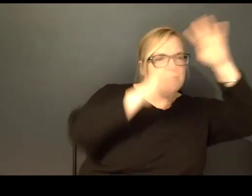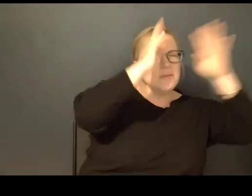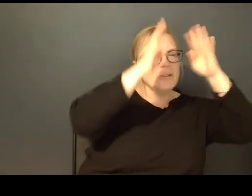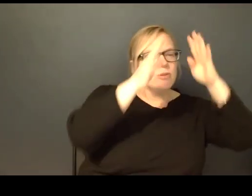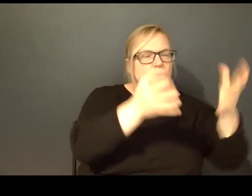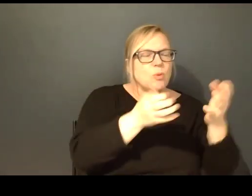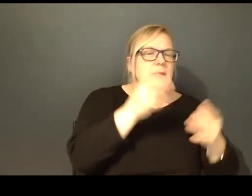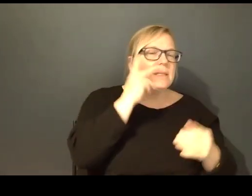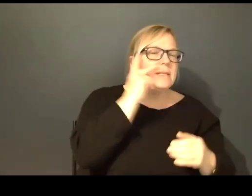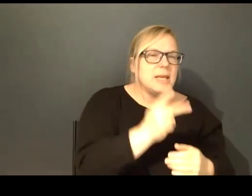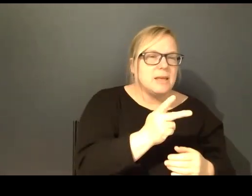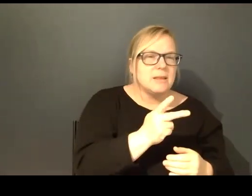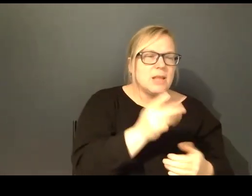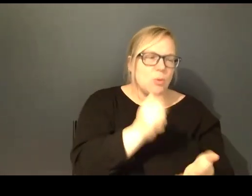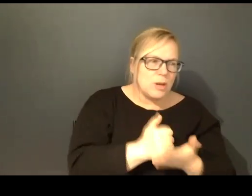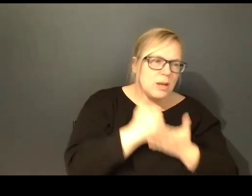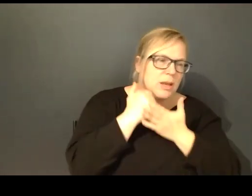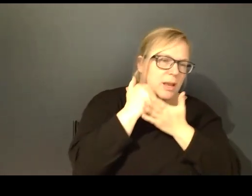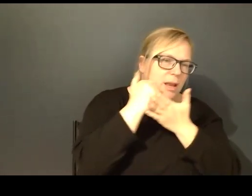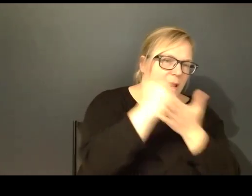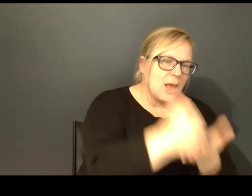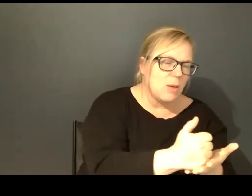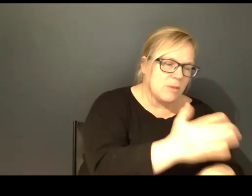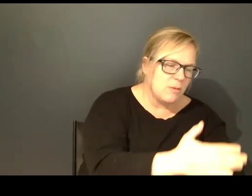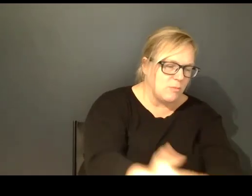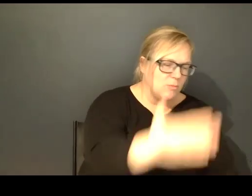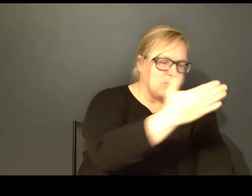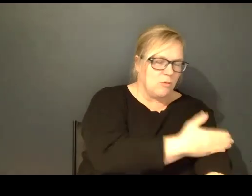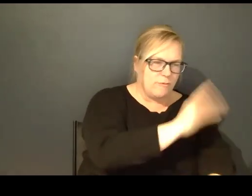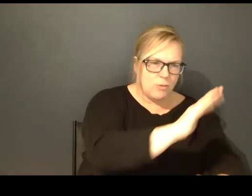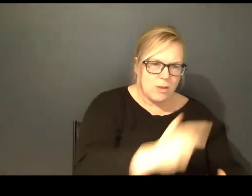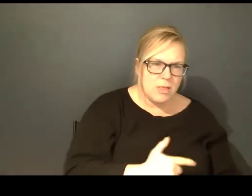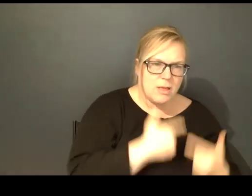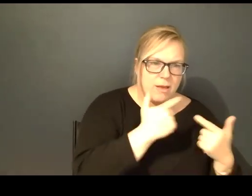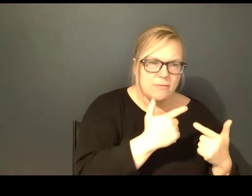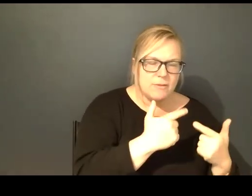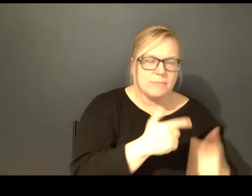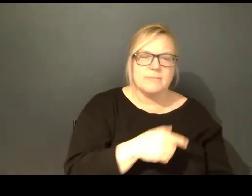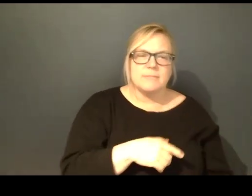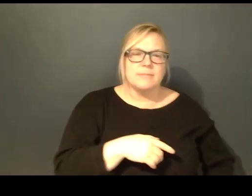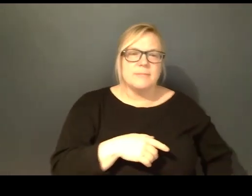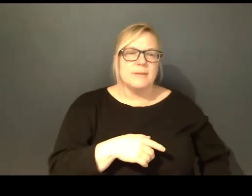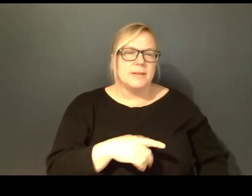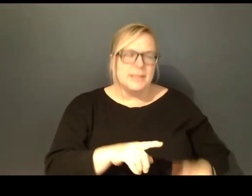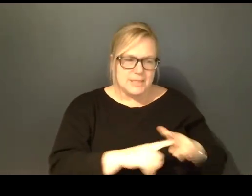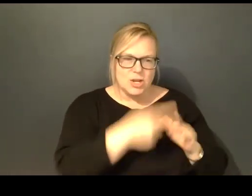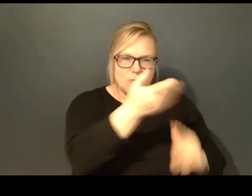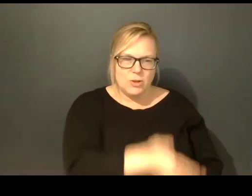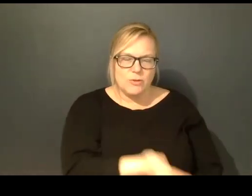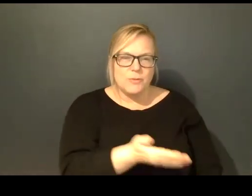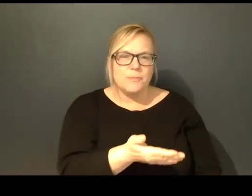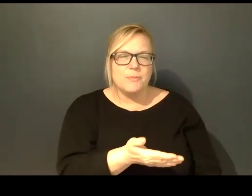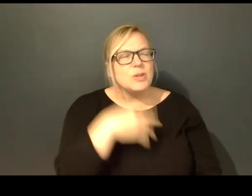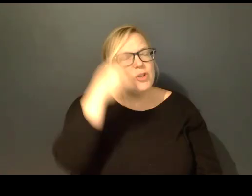see that would significantly improve your daily quality of life? And Milena, we'll start with you. What's your pie in the sky, your